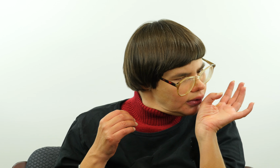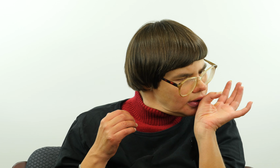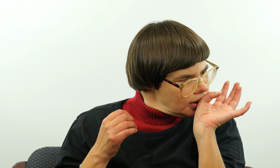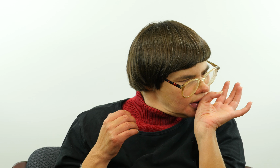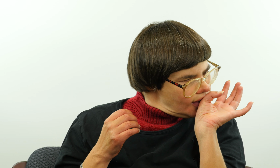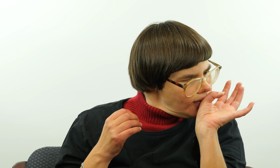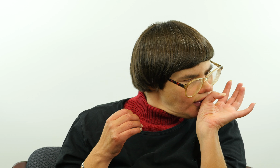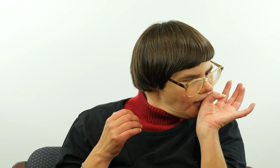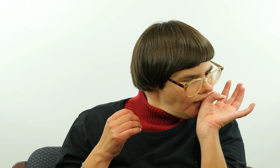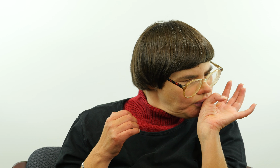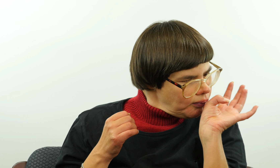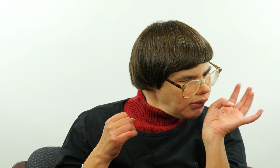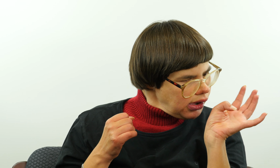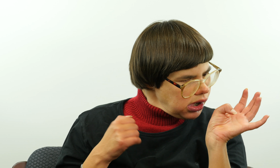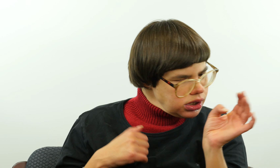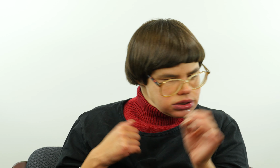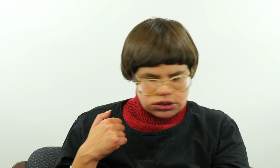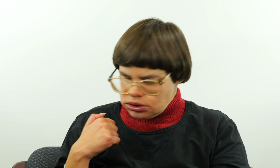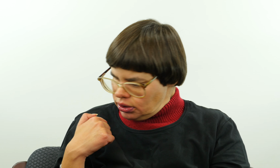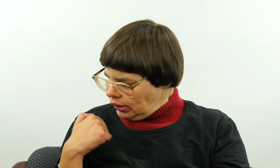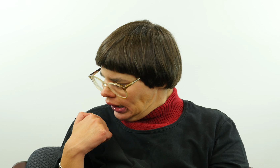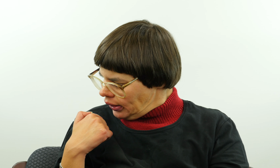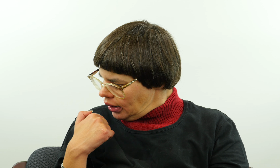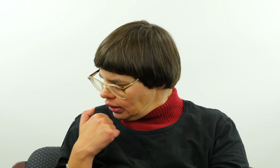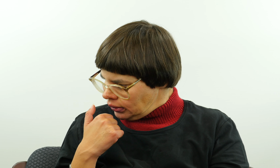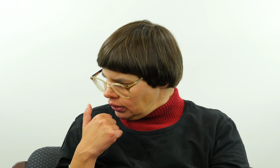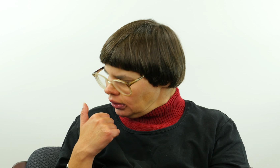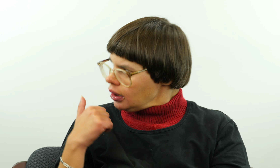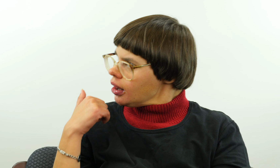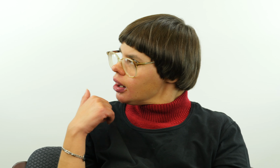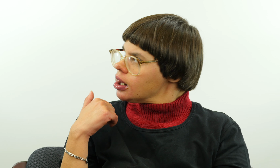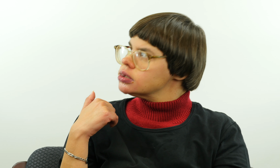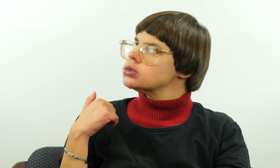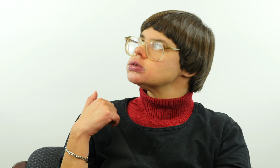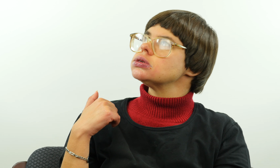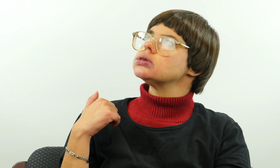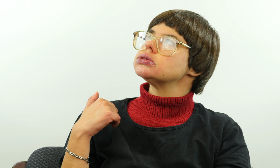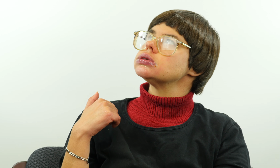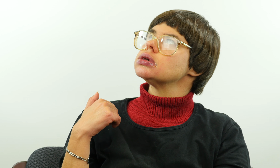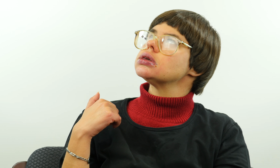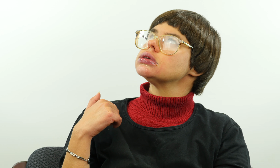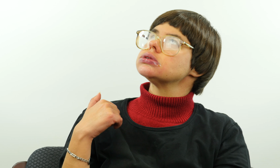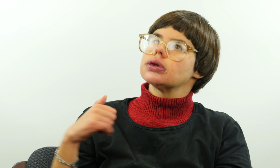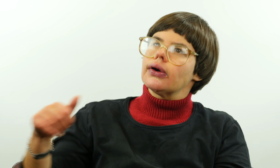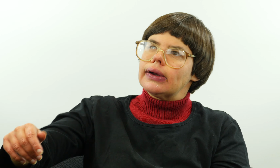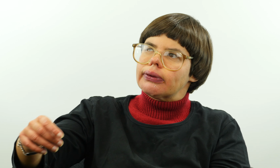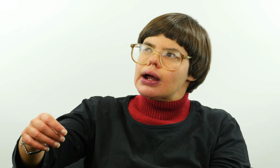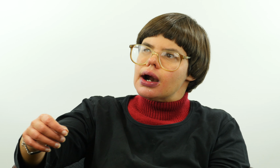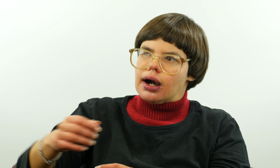else? I'm going to home. I'm going to a Emily. Emily. Emily. I'm going to die.